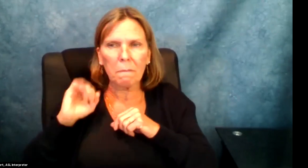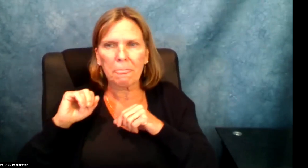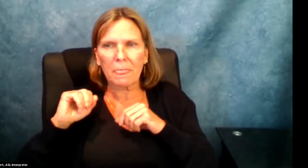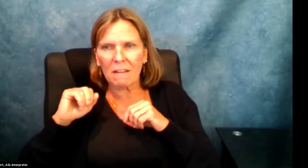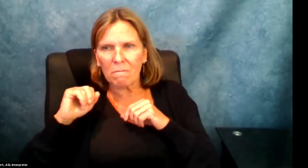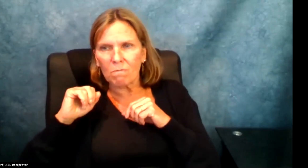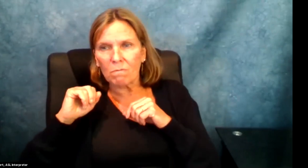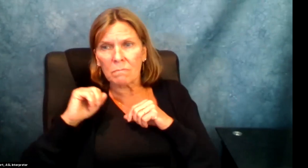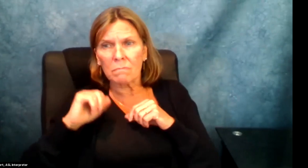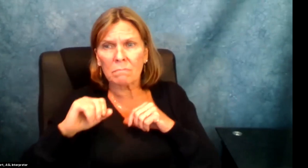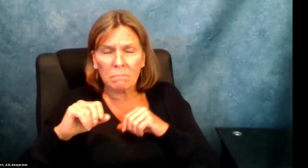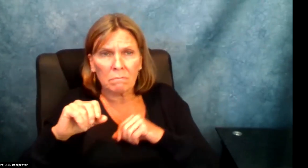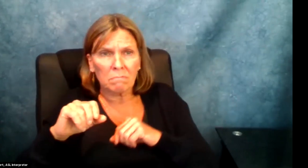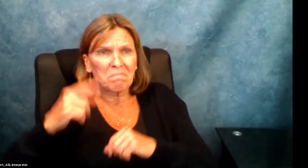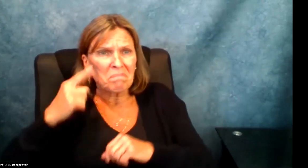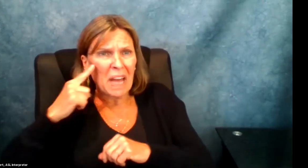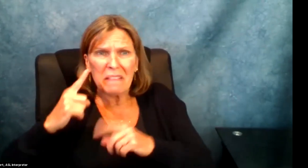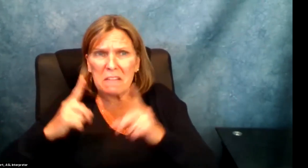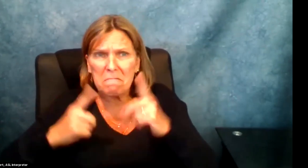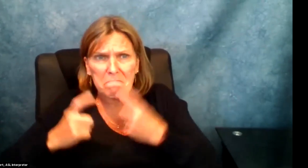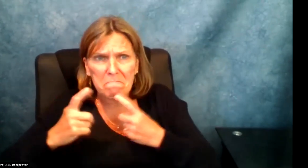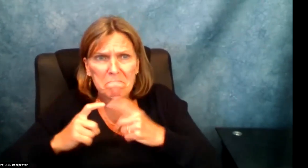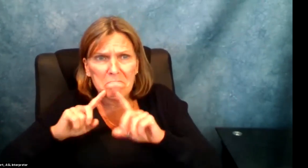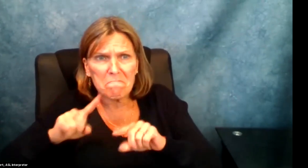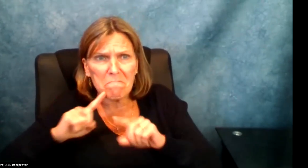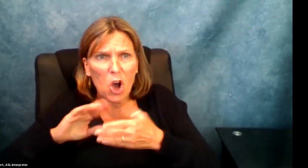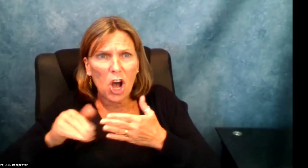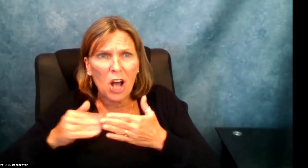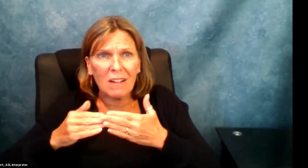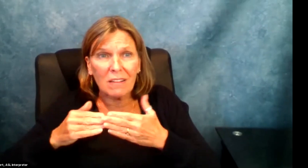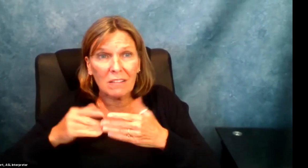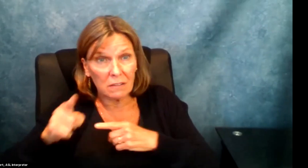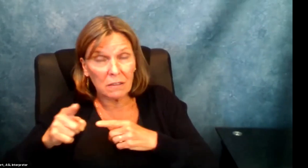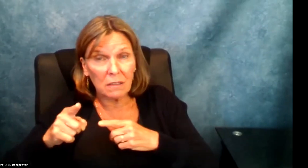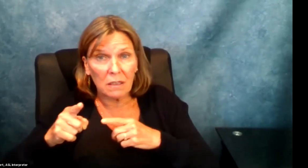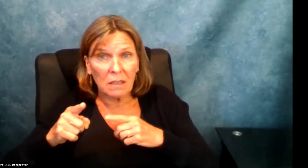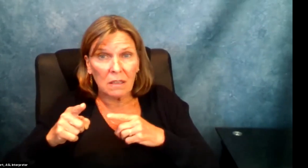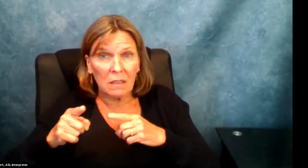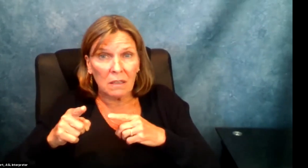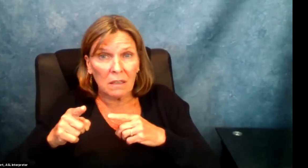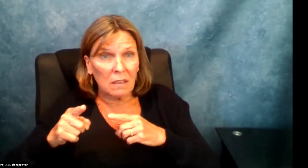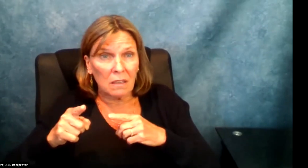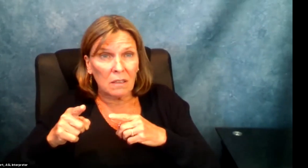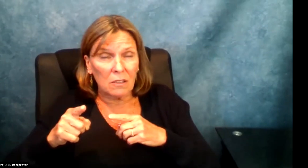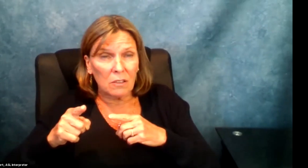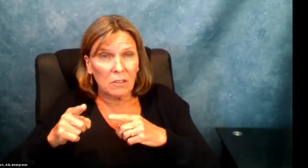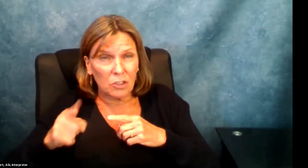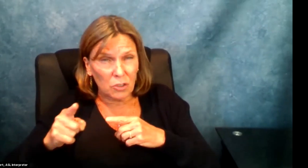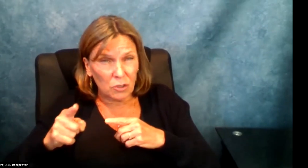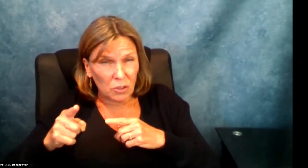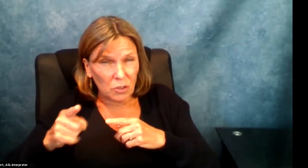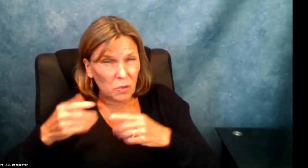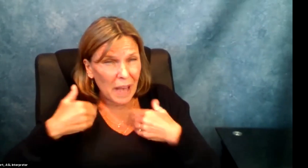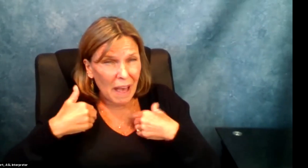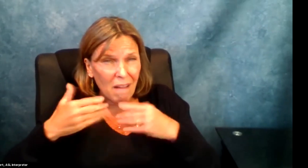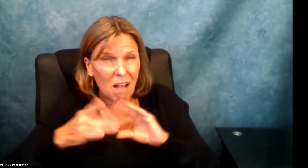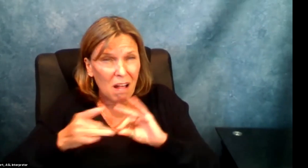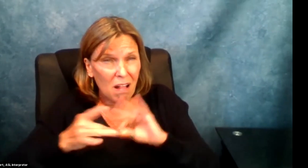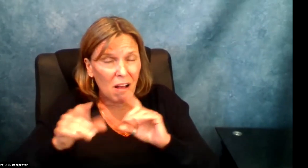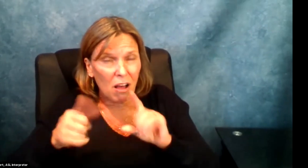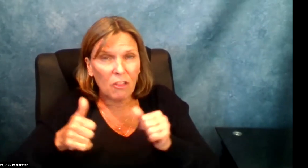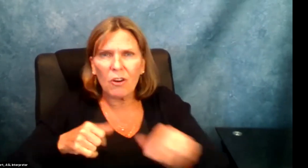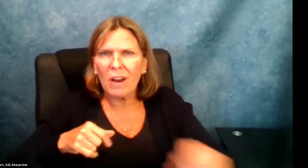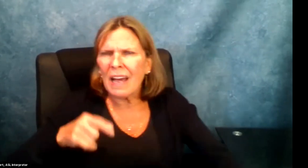Josh, do you have any parting words? I was just reviewing the chat box, and I think you spoke to this, but you